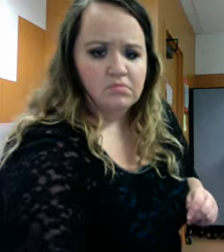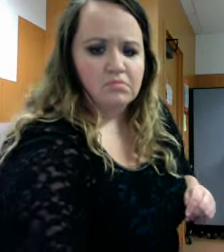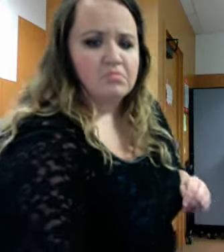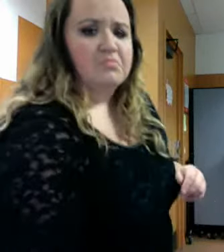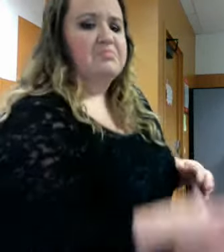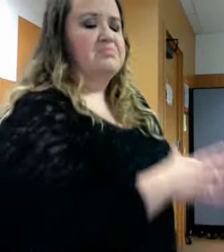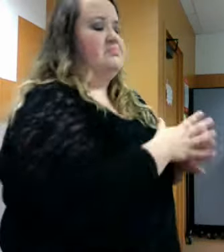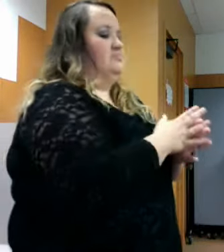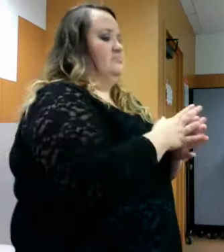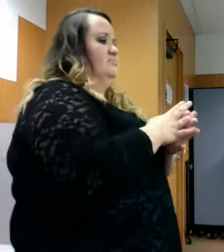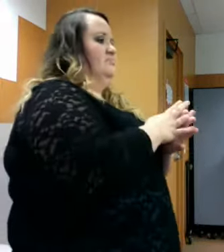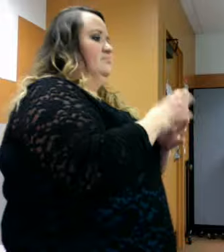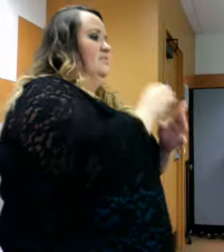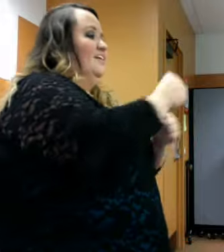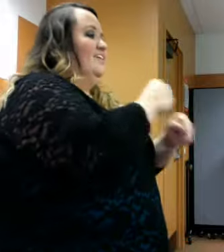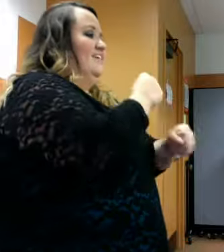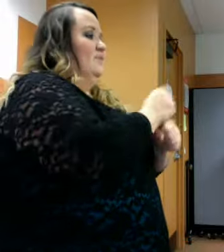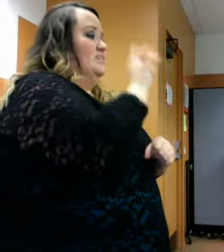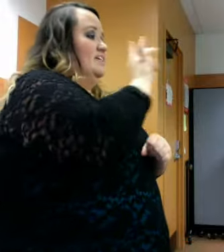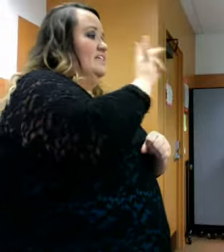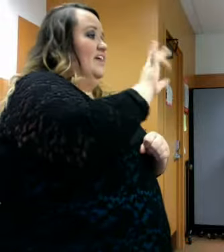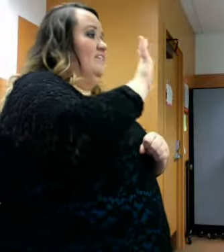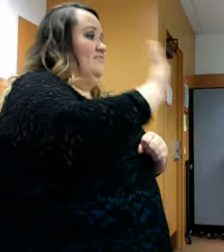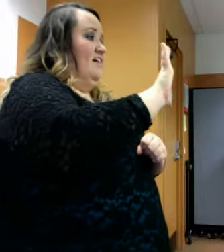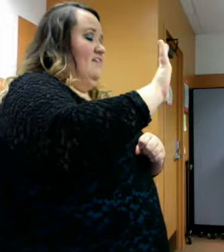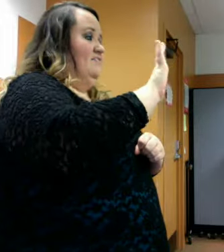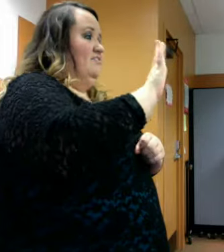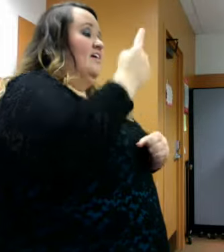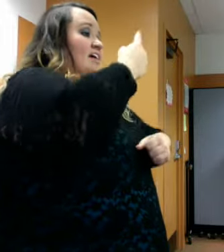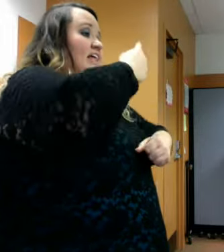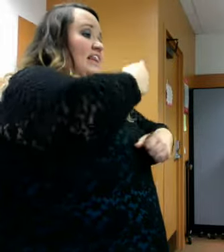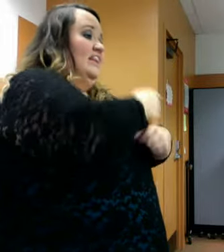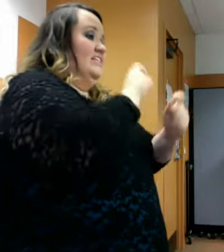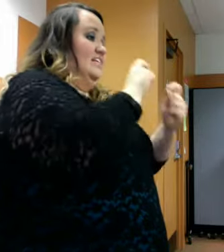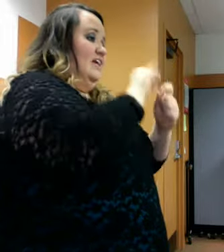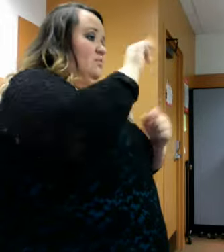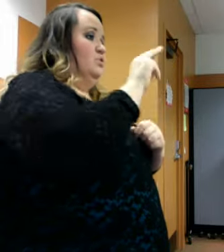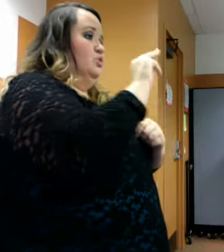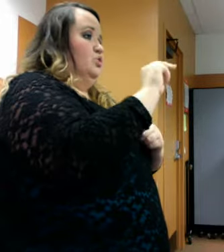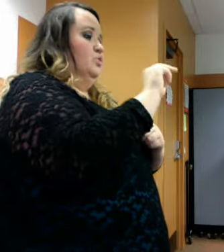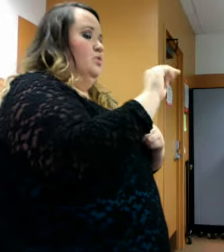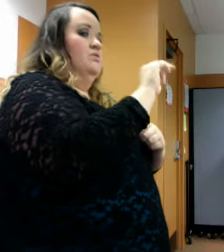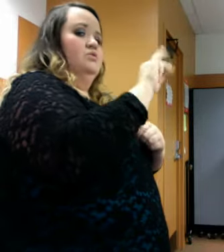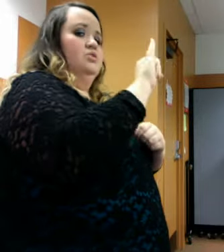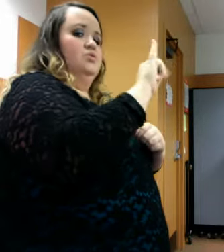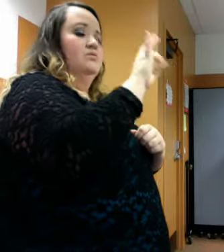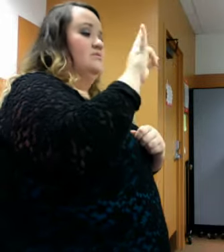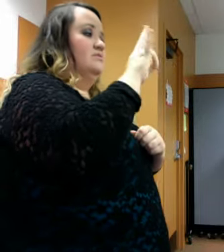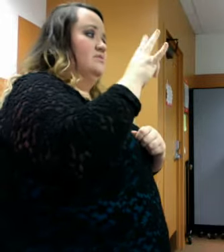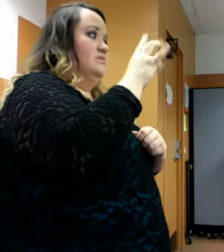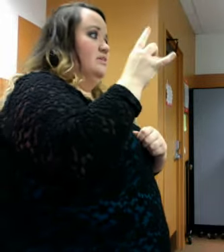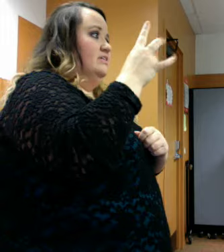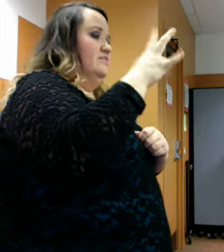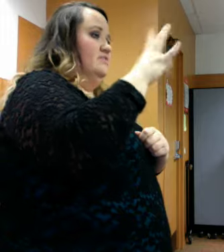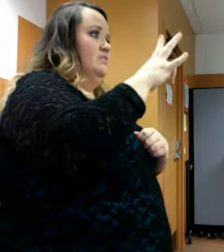The year was 1885. The day, June 17th, when one of the greatest symbols of our nation's freedom, the